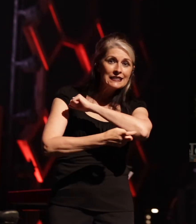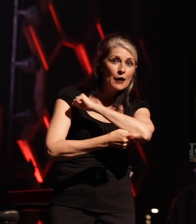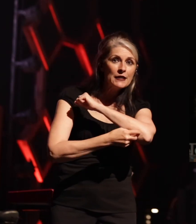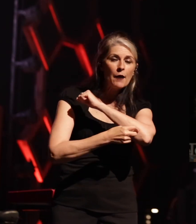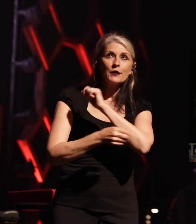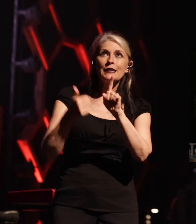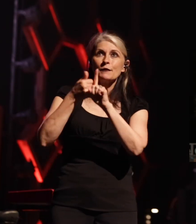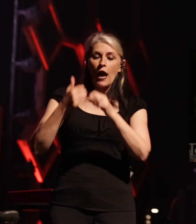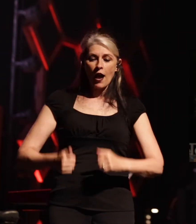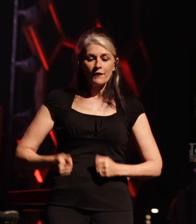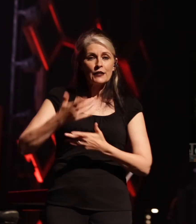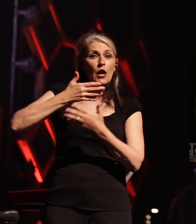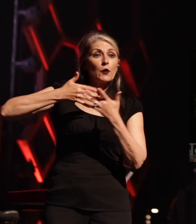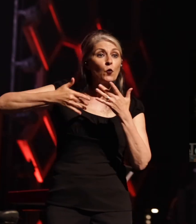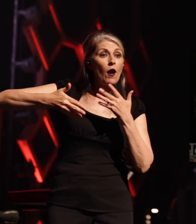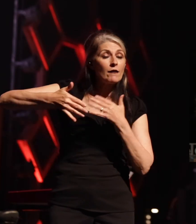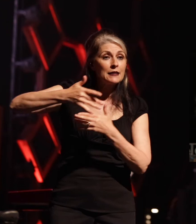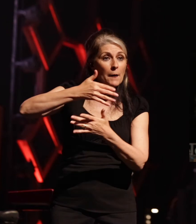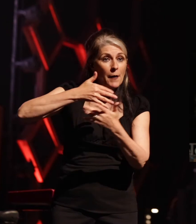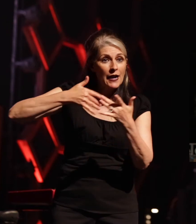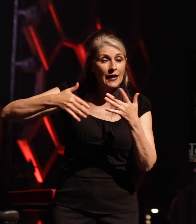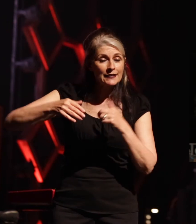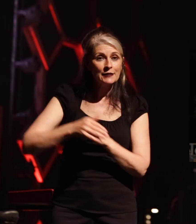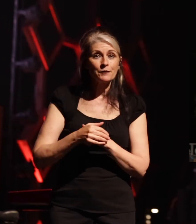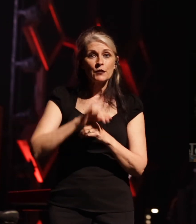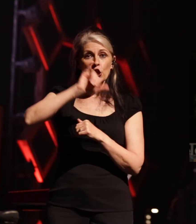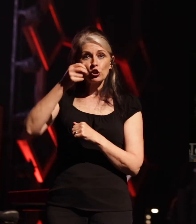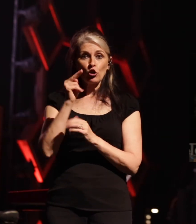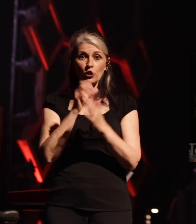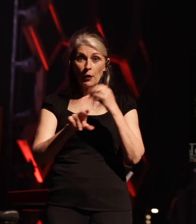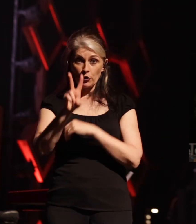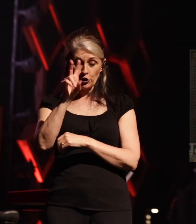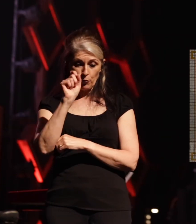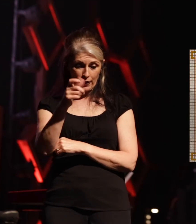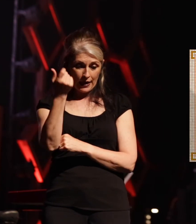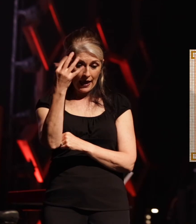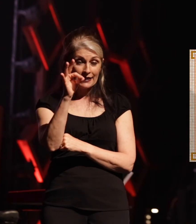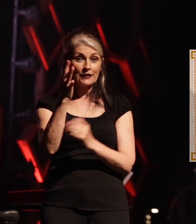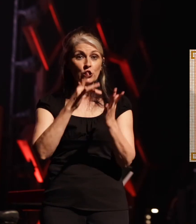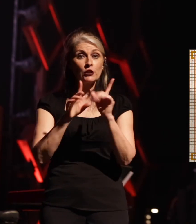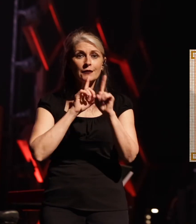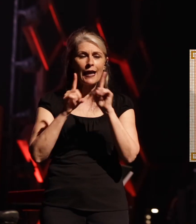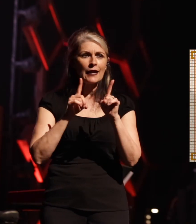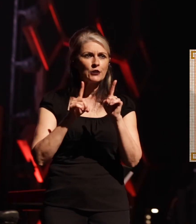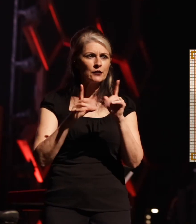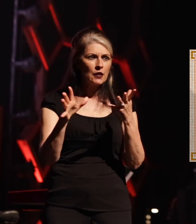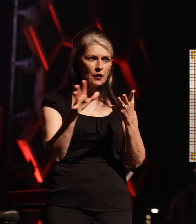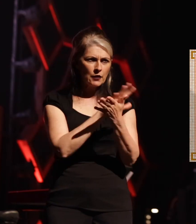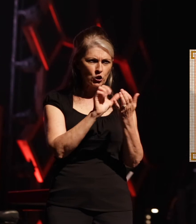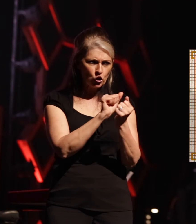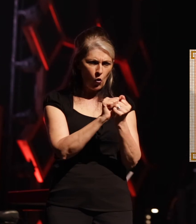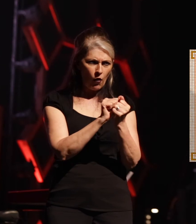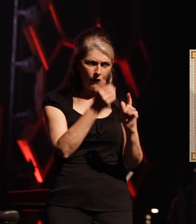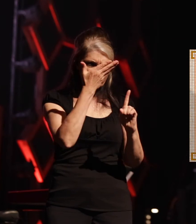us. In John 2:19, it says, "Jesus answered them, 'Destroy this temple, and I will raise it again in 3 days.'" And if you read